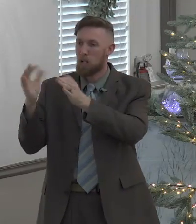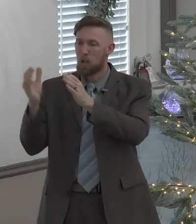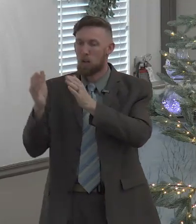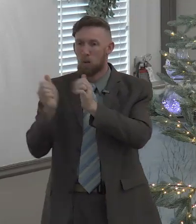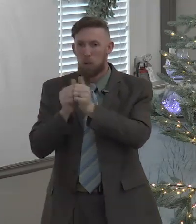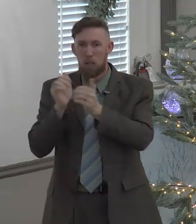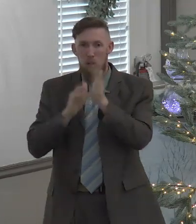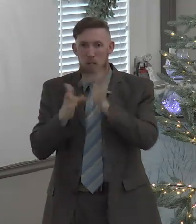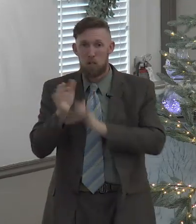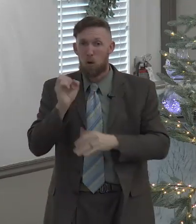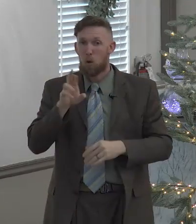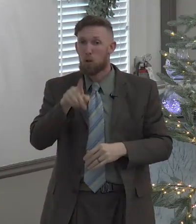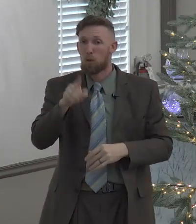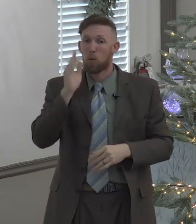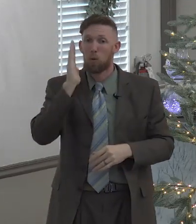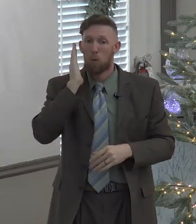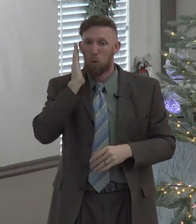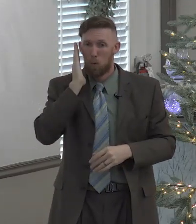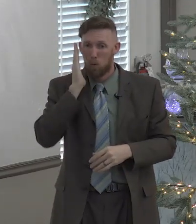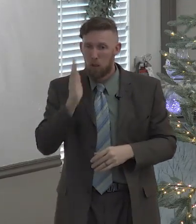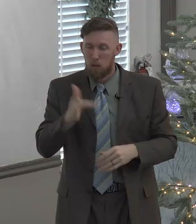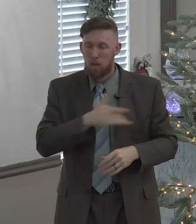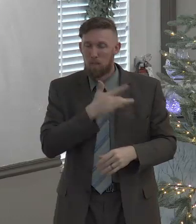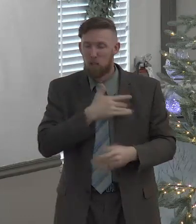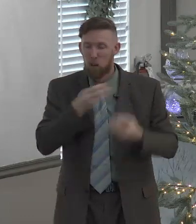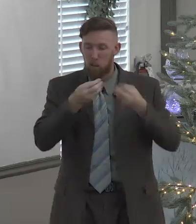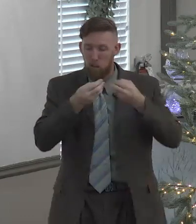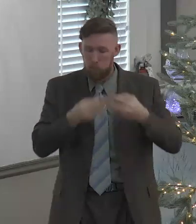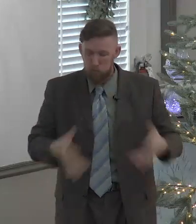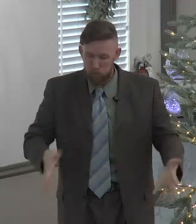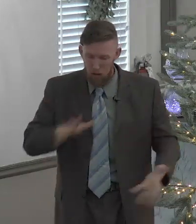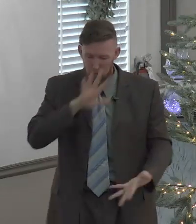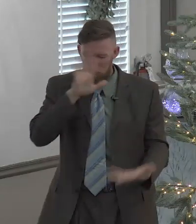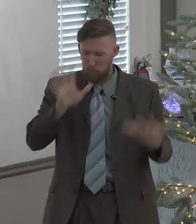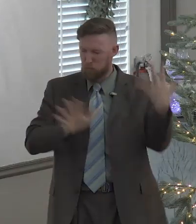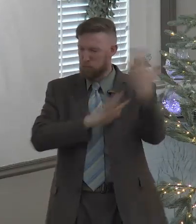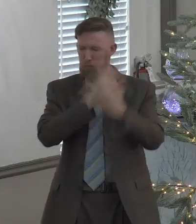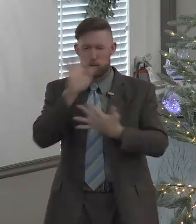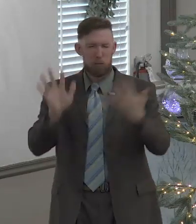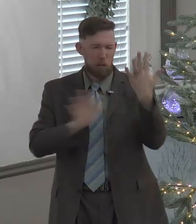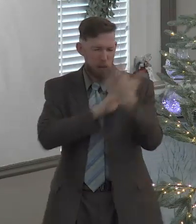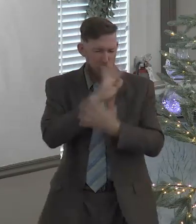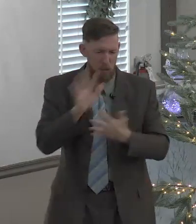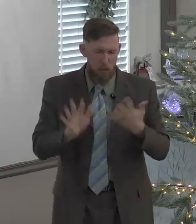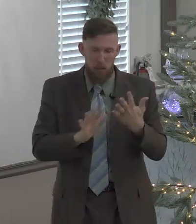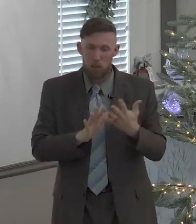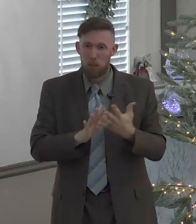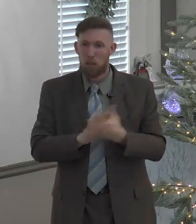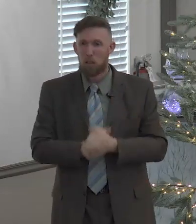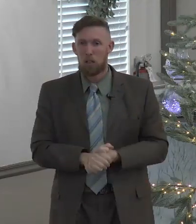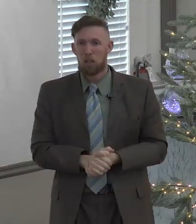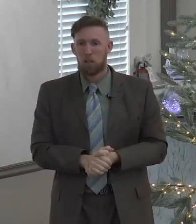personal, passionate, intimate relationship with Jesus Christ, or you're in for a tumble.